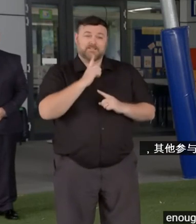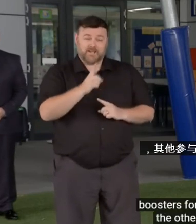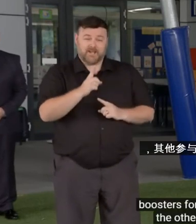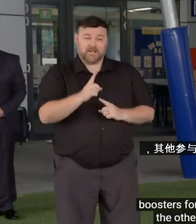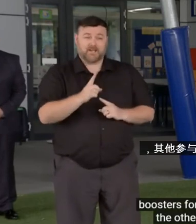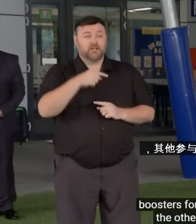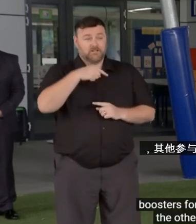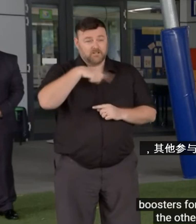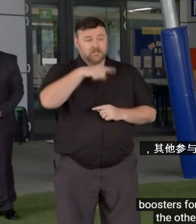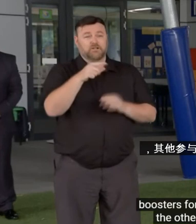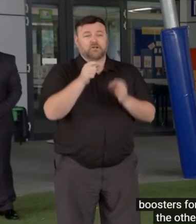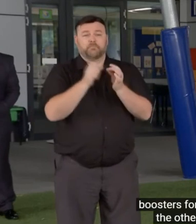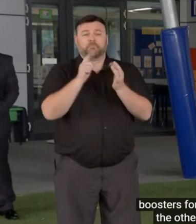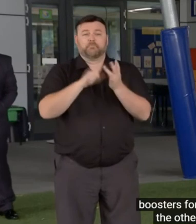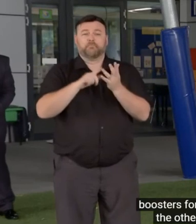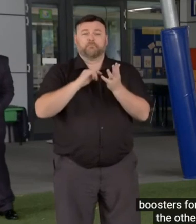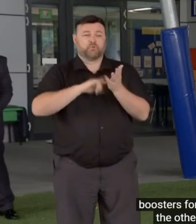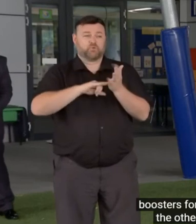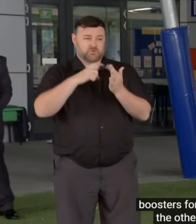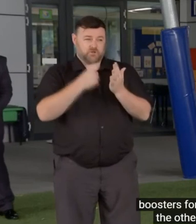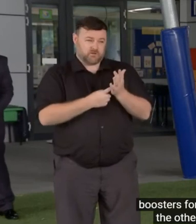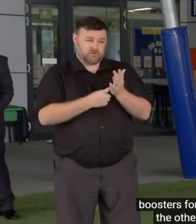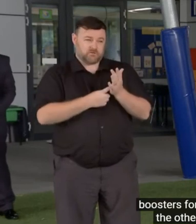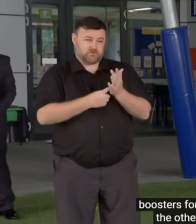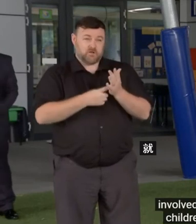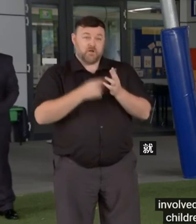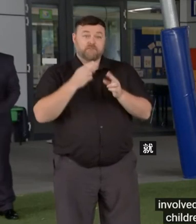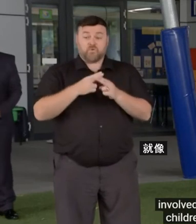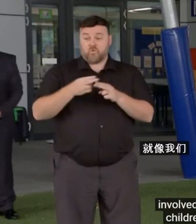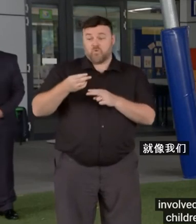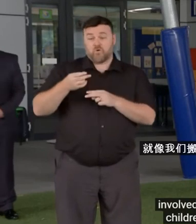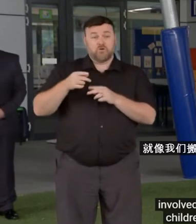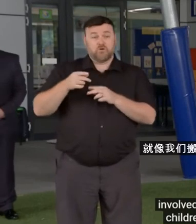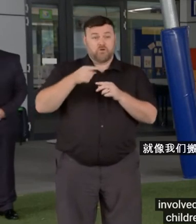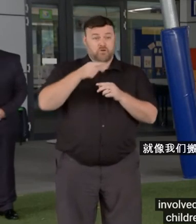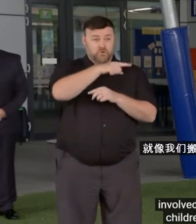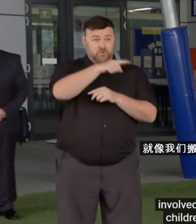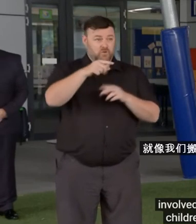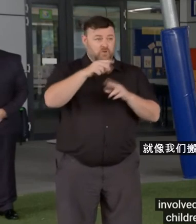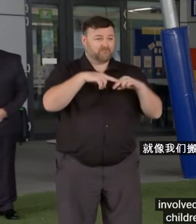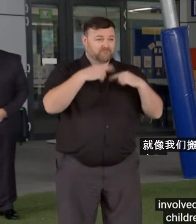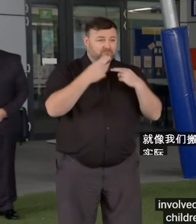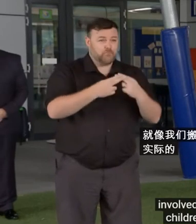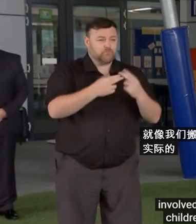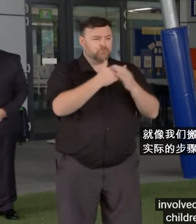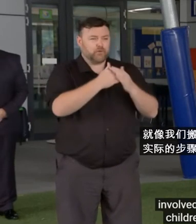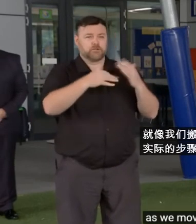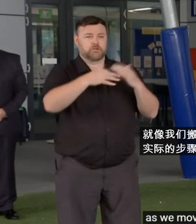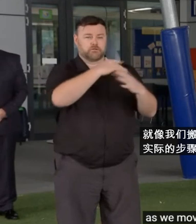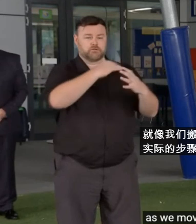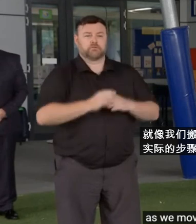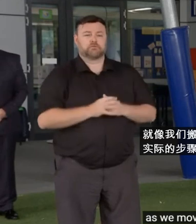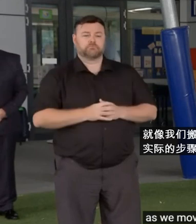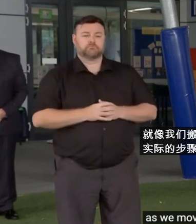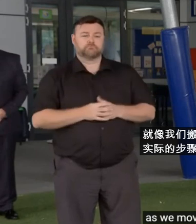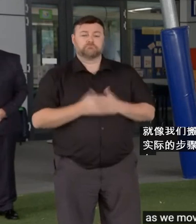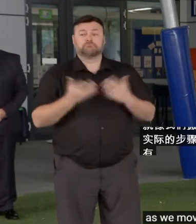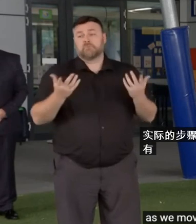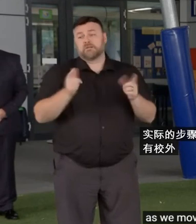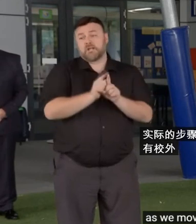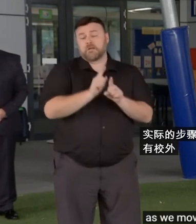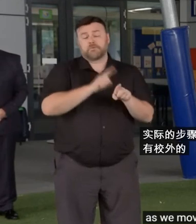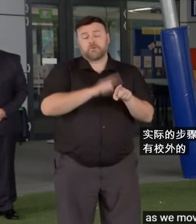involved in caring for the children. And also just as we move back, parents can take some practical steps to,